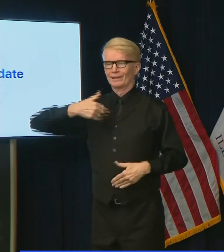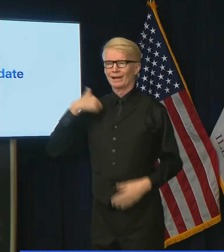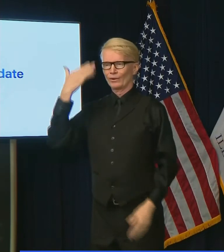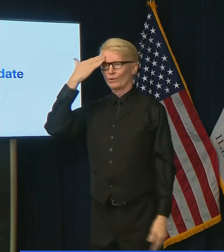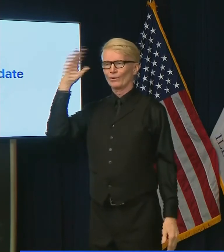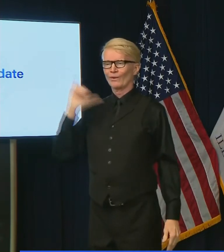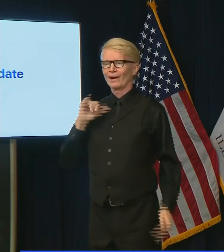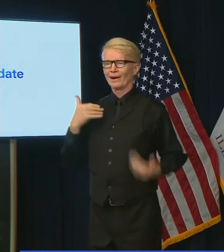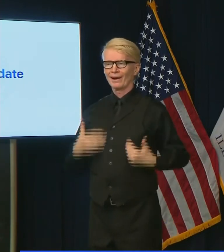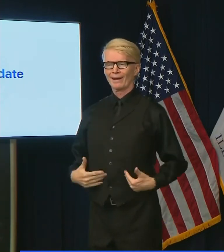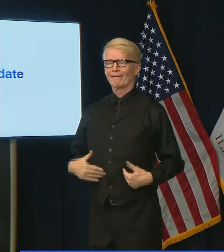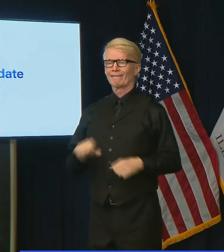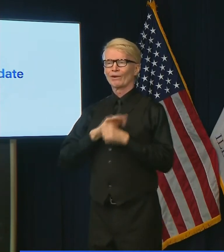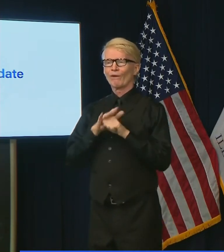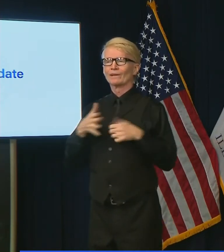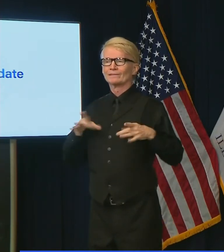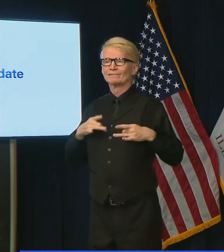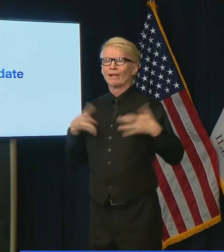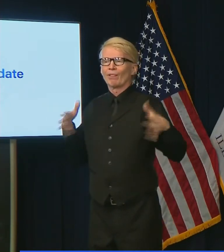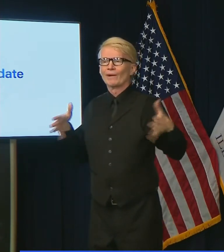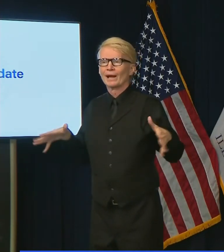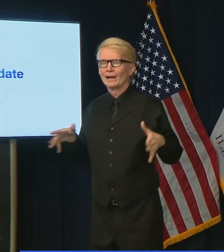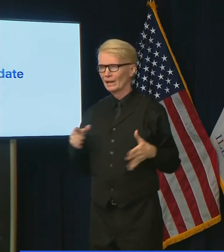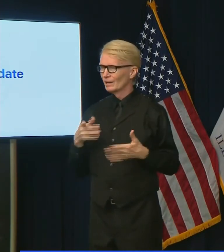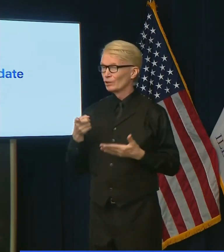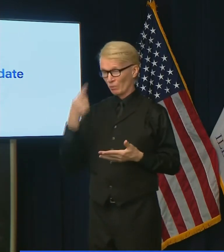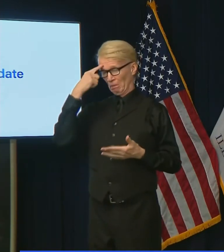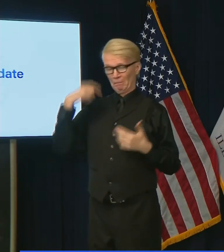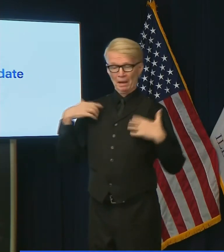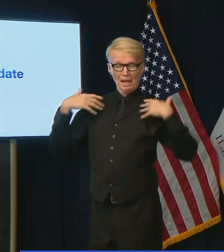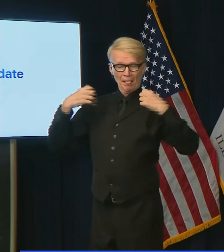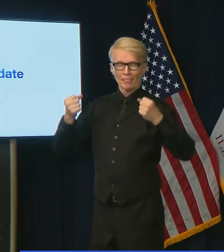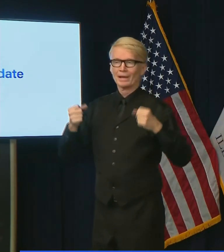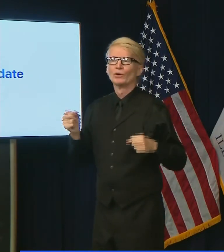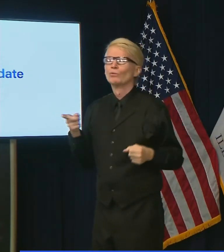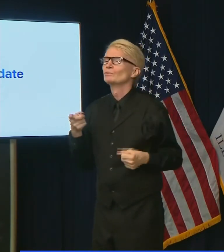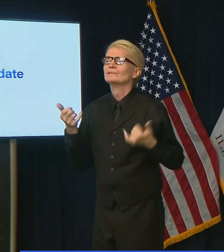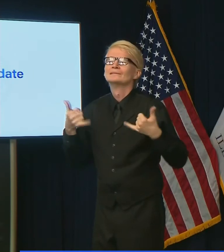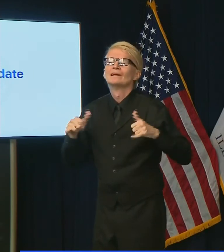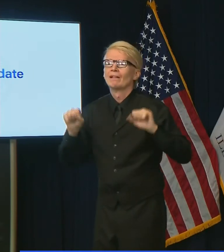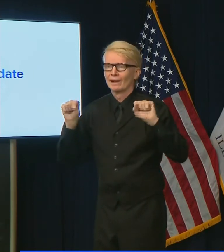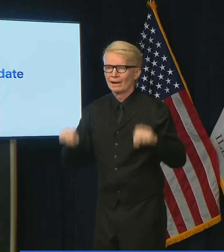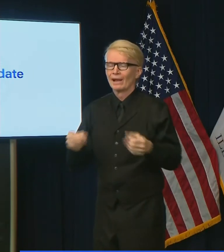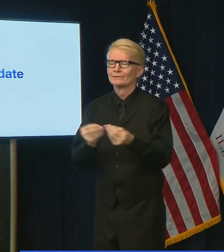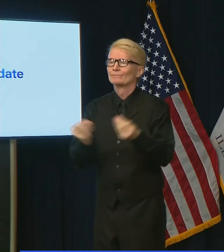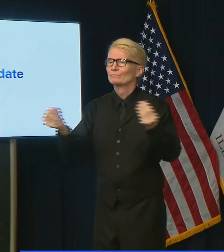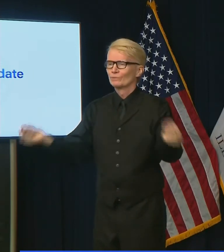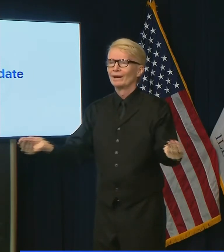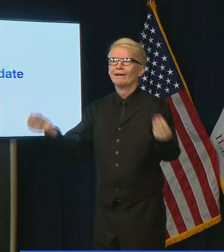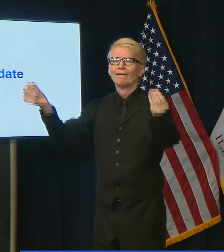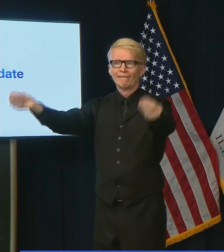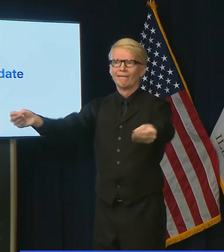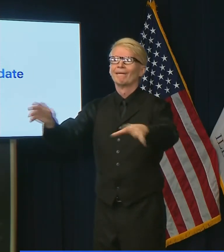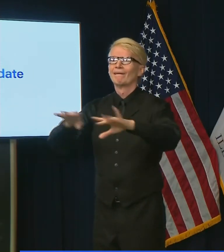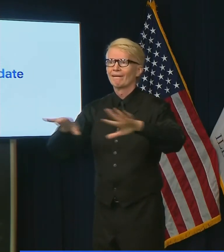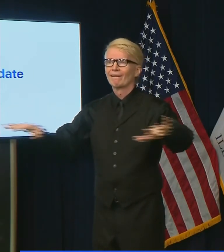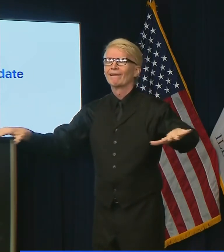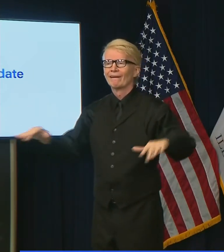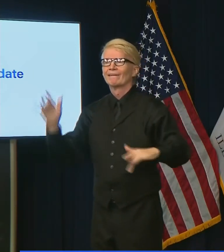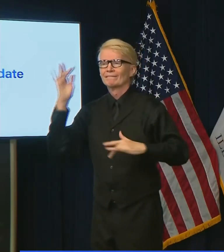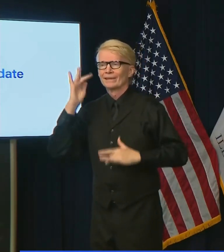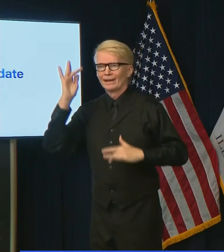think you are healthy and you feel well, you still could be spreading the virus. If at all possible,